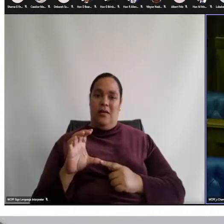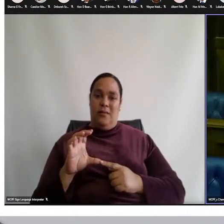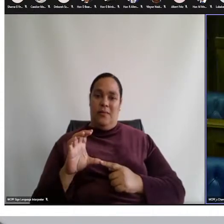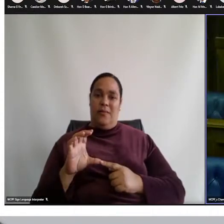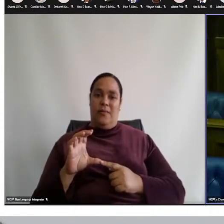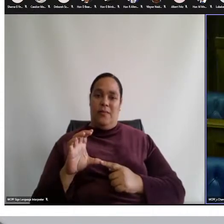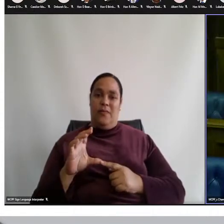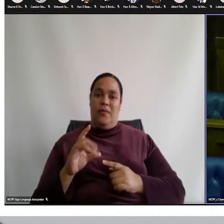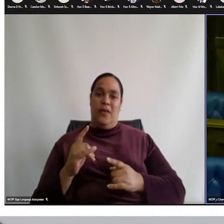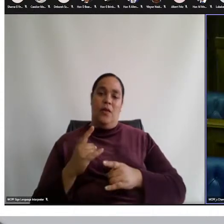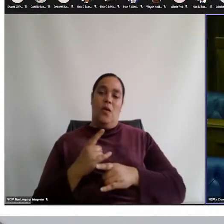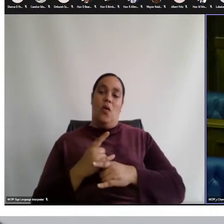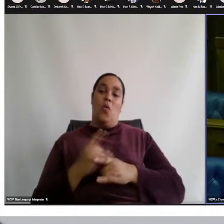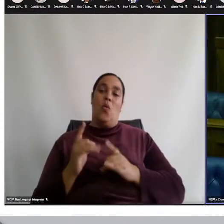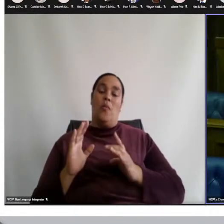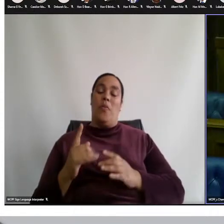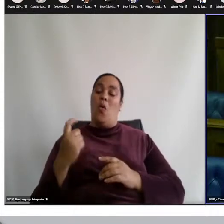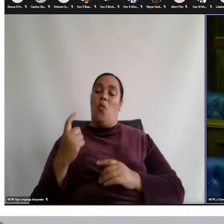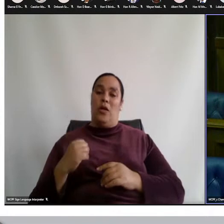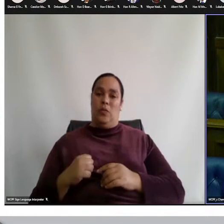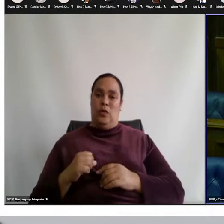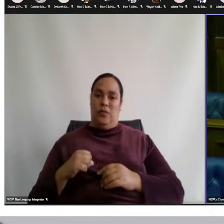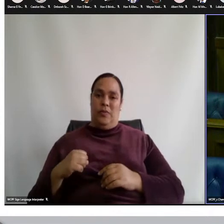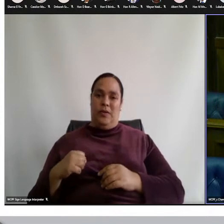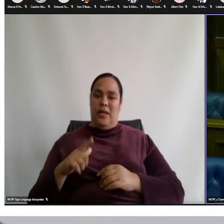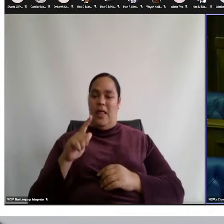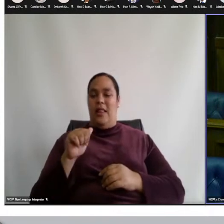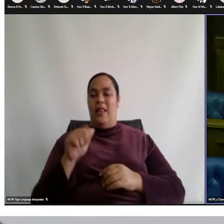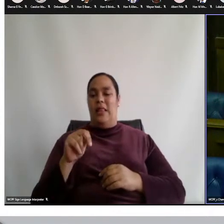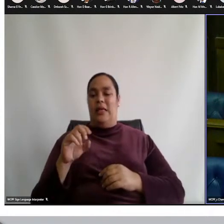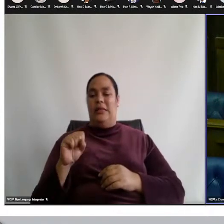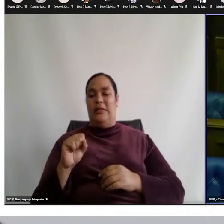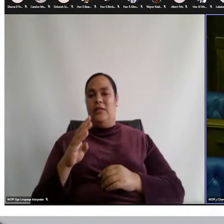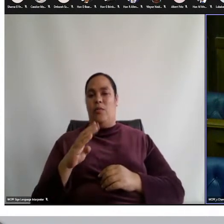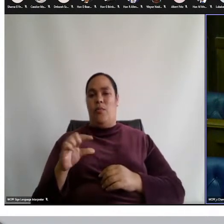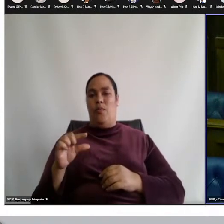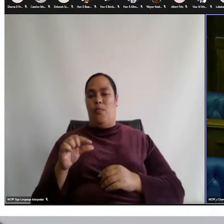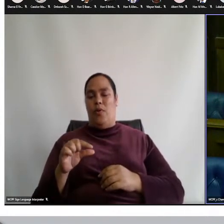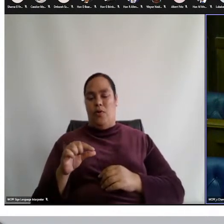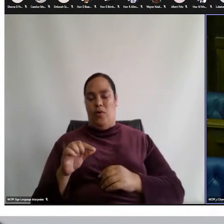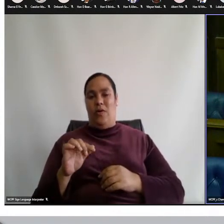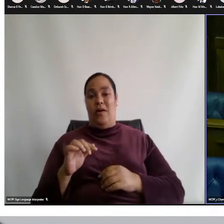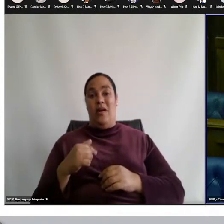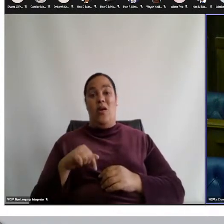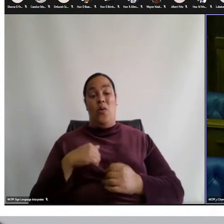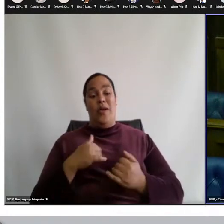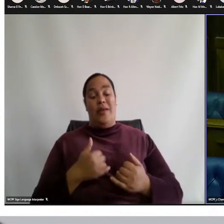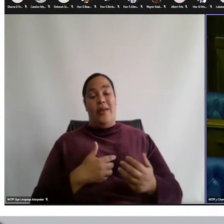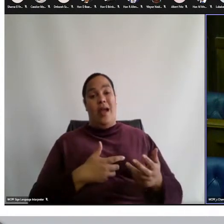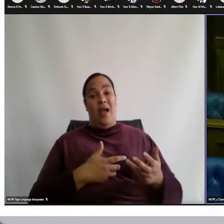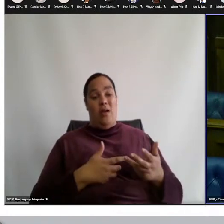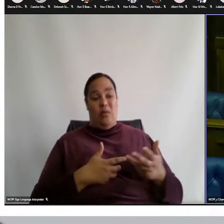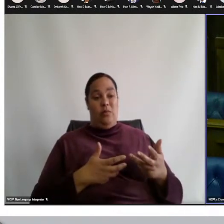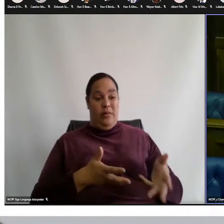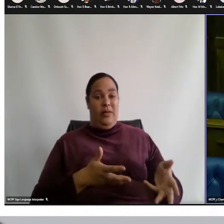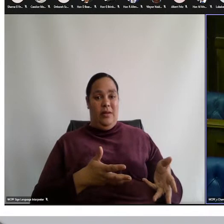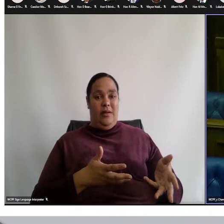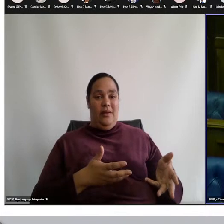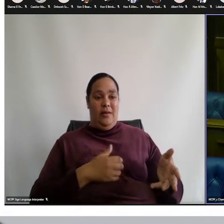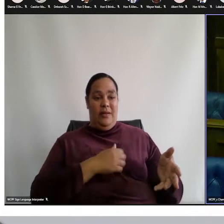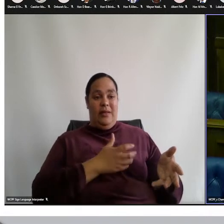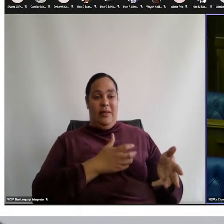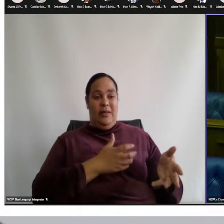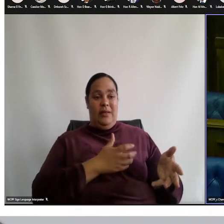one municipality, which was Laingsburg. As we speak, there are nine